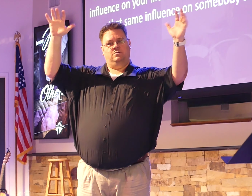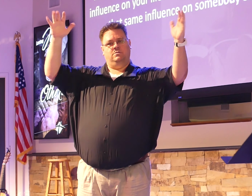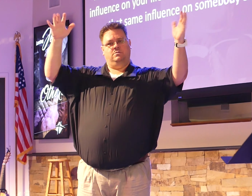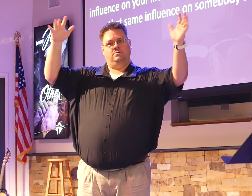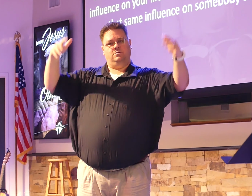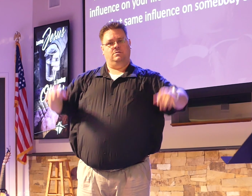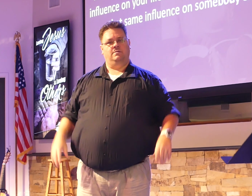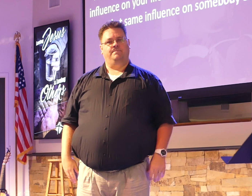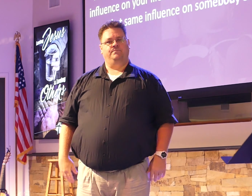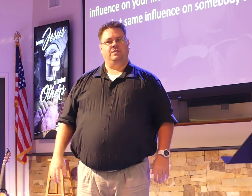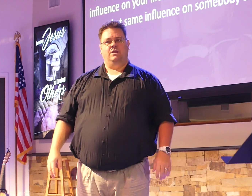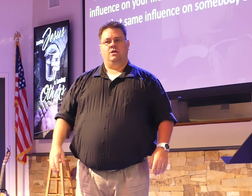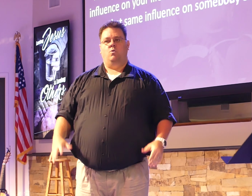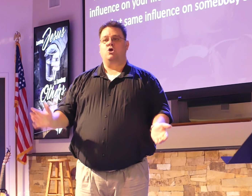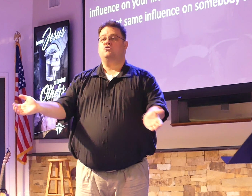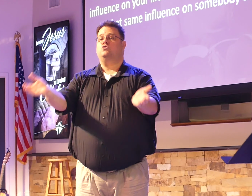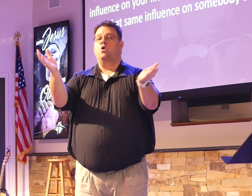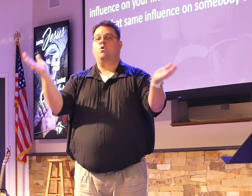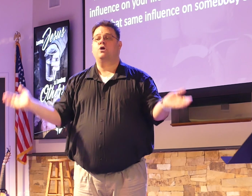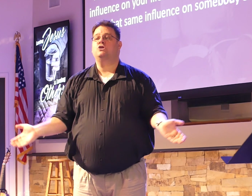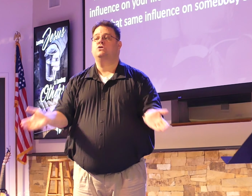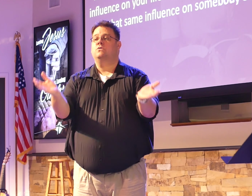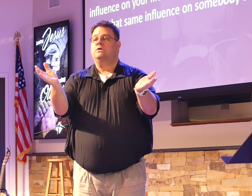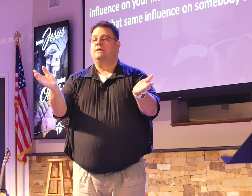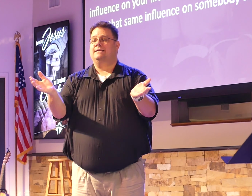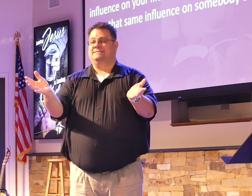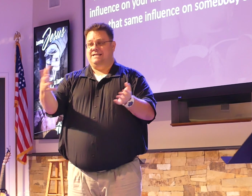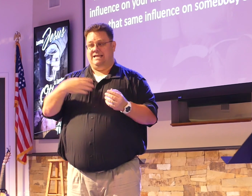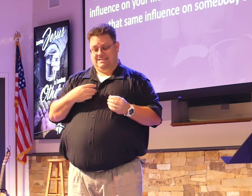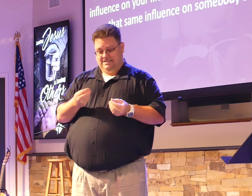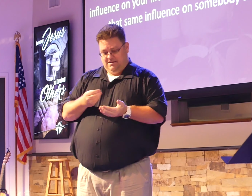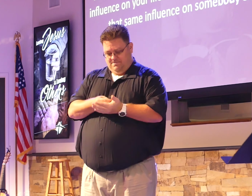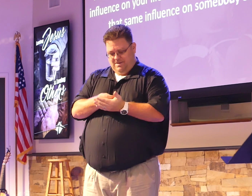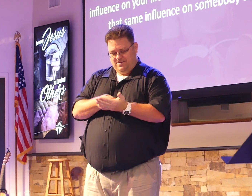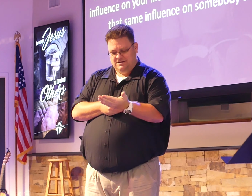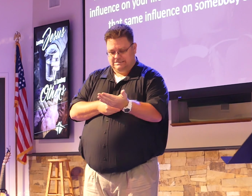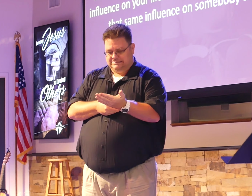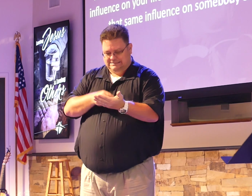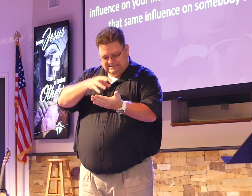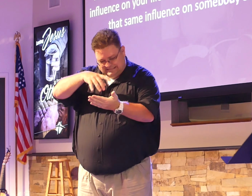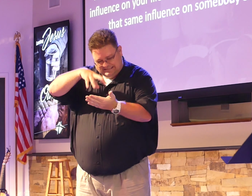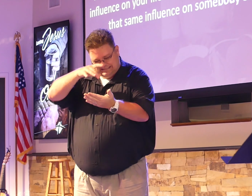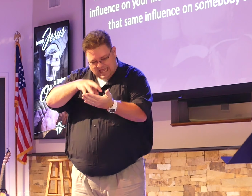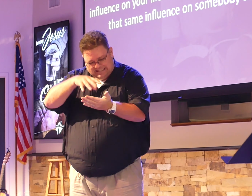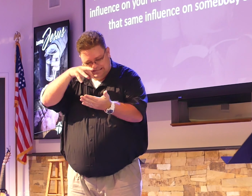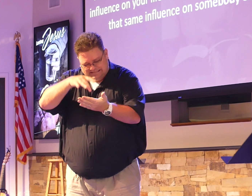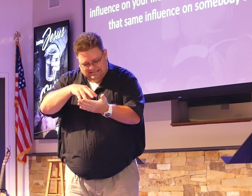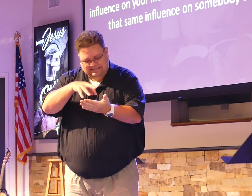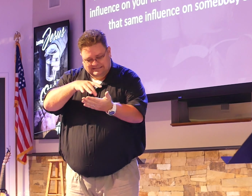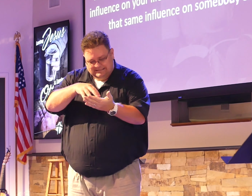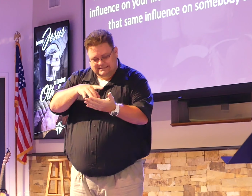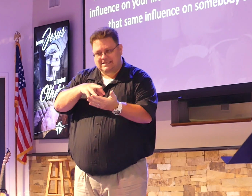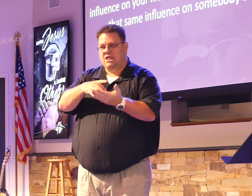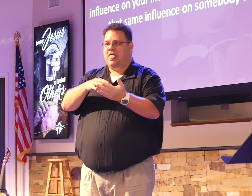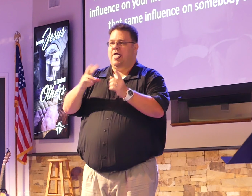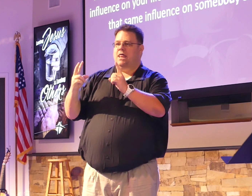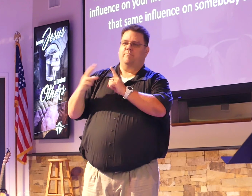And what I would encourage you to do is take this message home and study it like crazy this week. And study 2 Timothy,